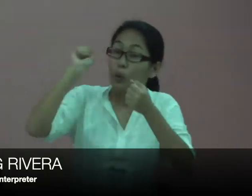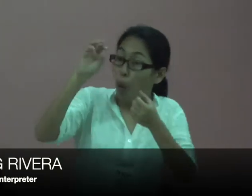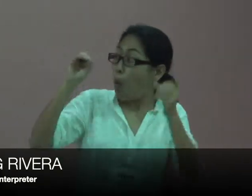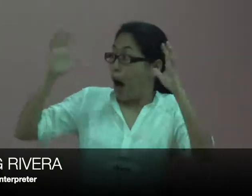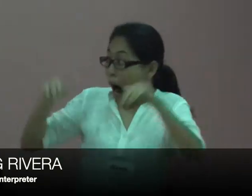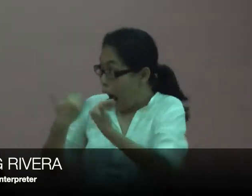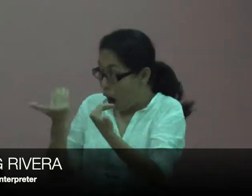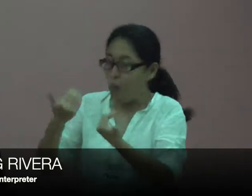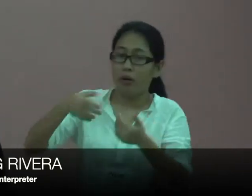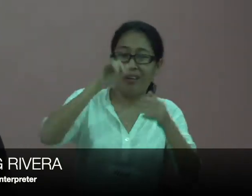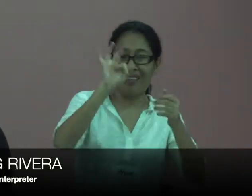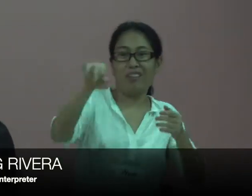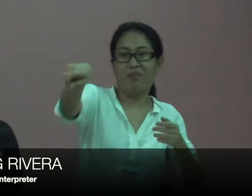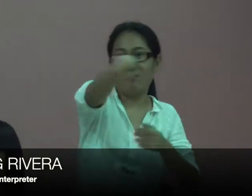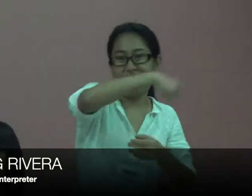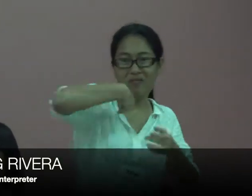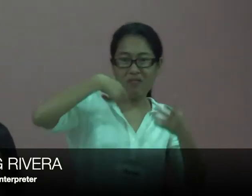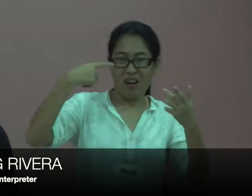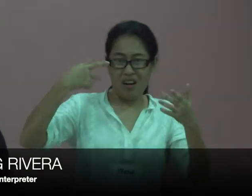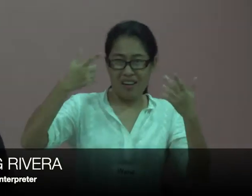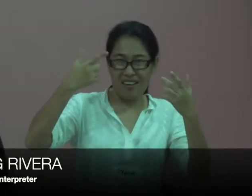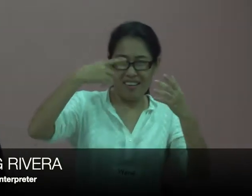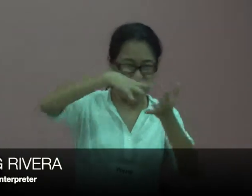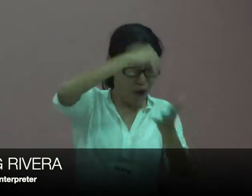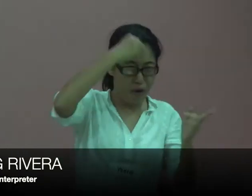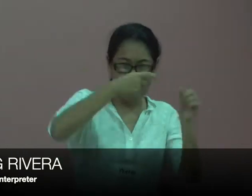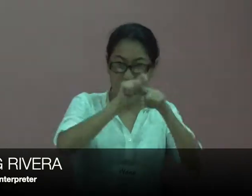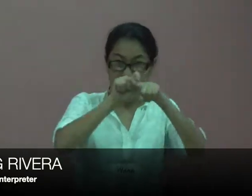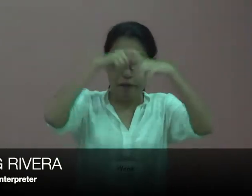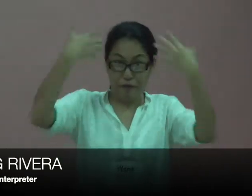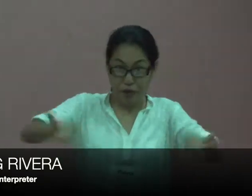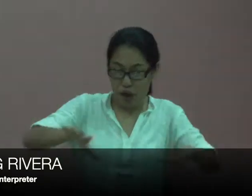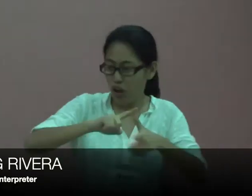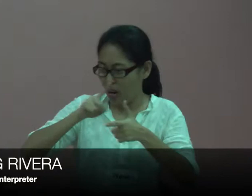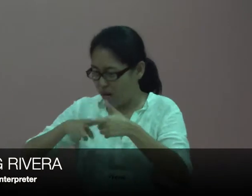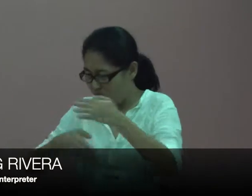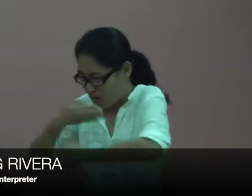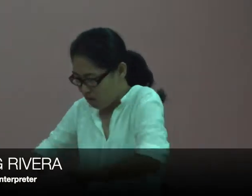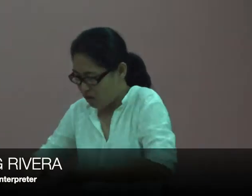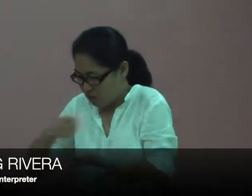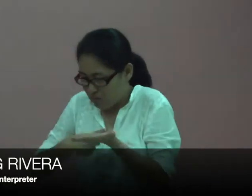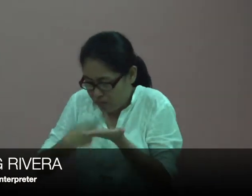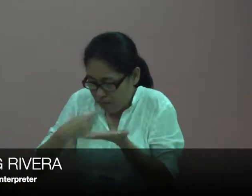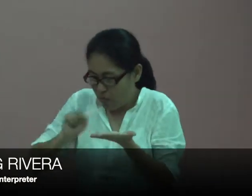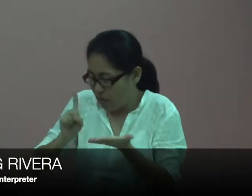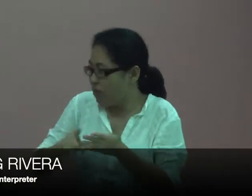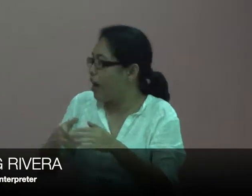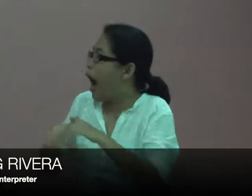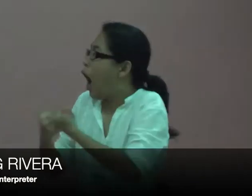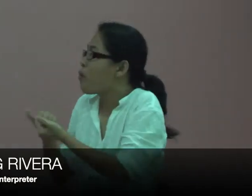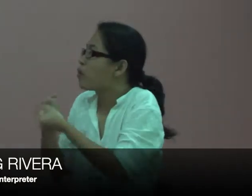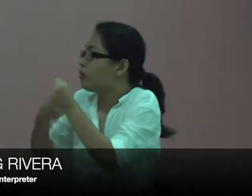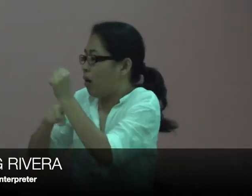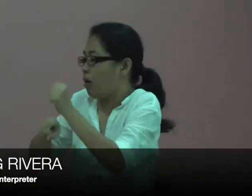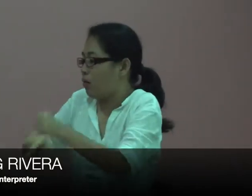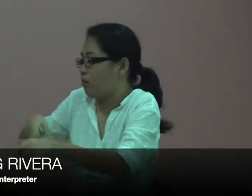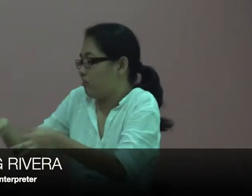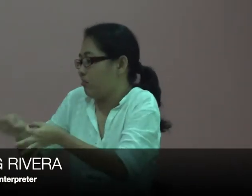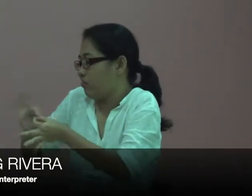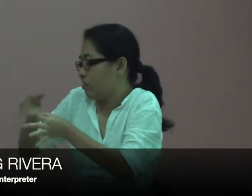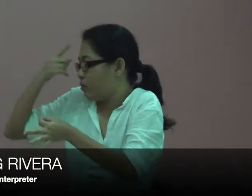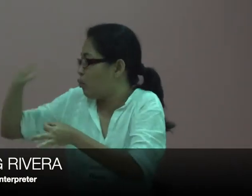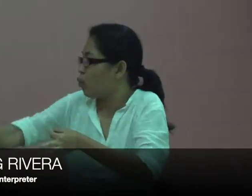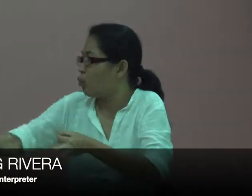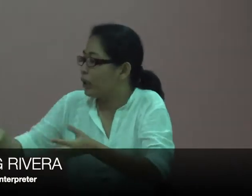i-relay na namin, ang hirap talaga. So, I think what we all learned during that training, no, yung, at saka yung sa